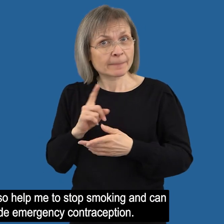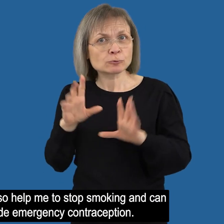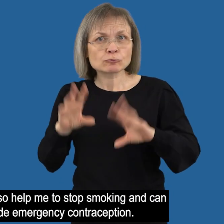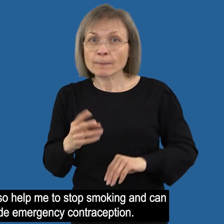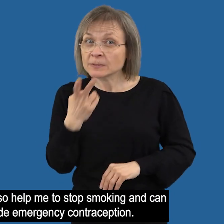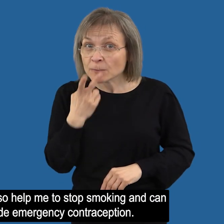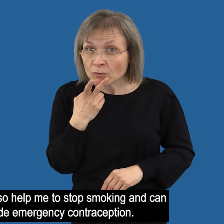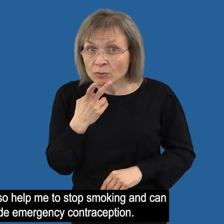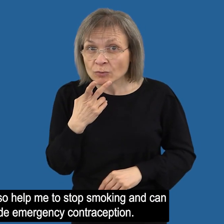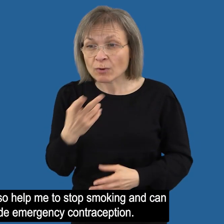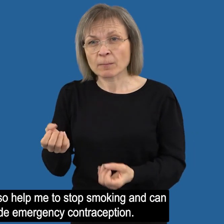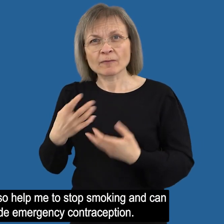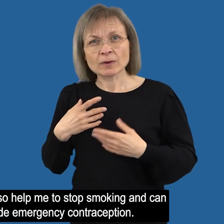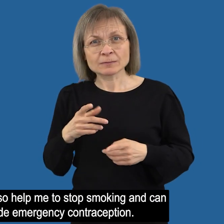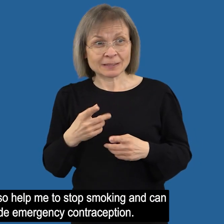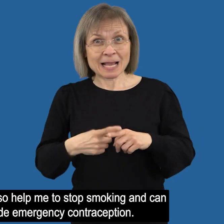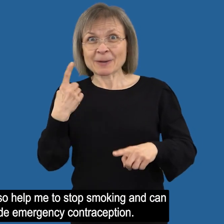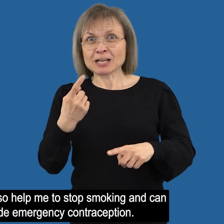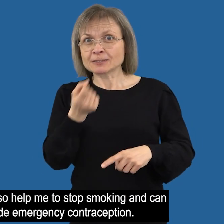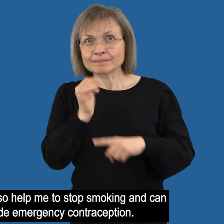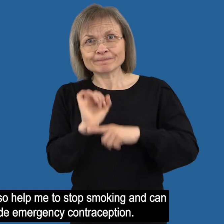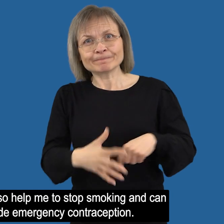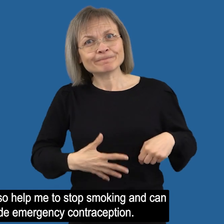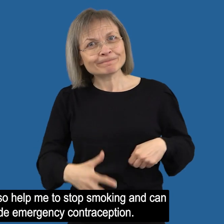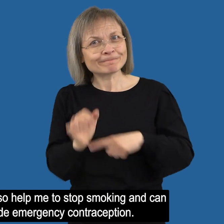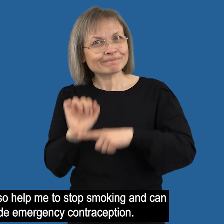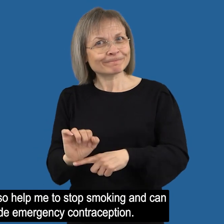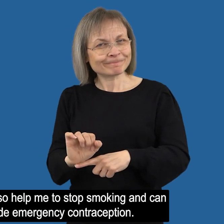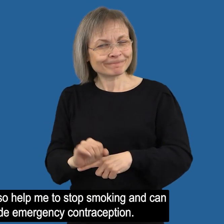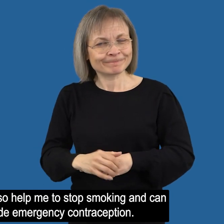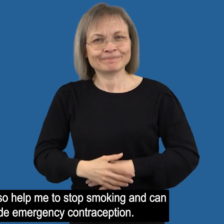They can also help me to stop smoking and provide emergency contraception.